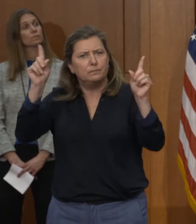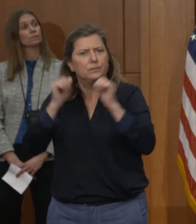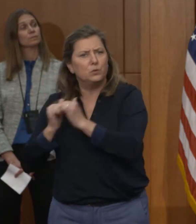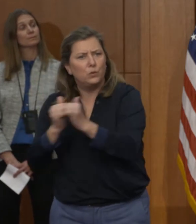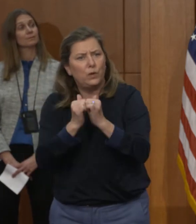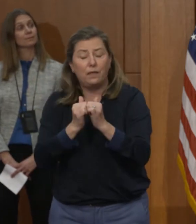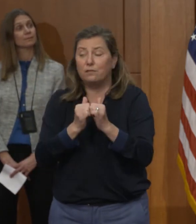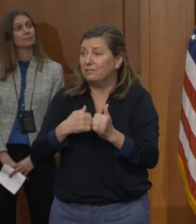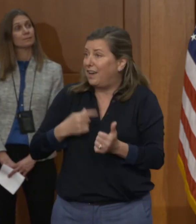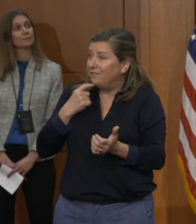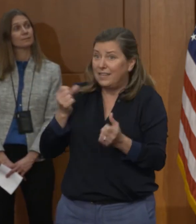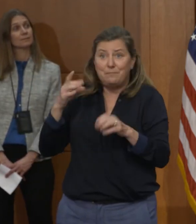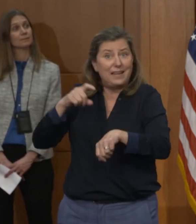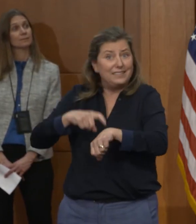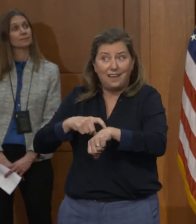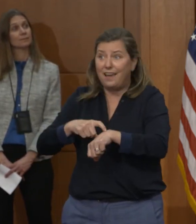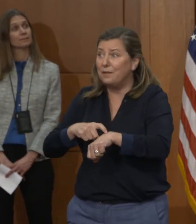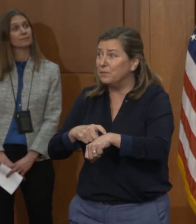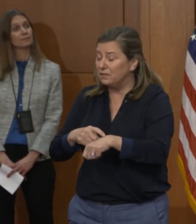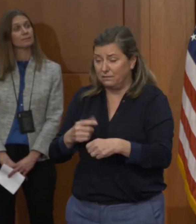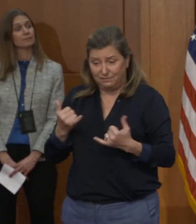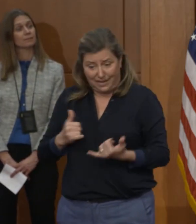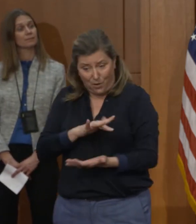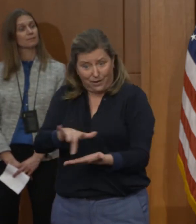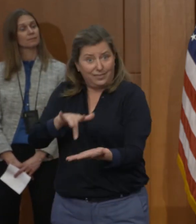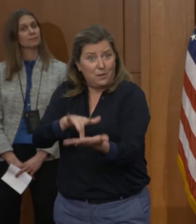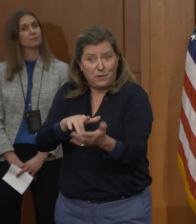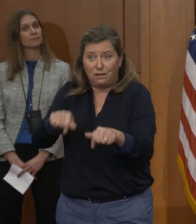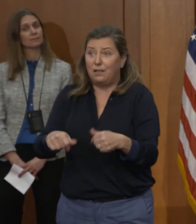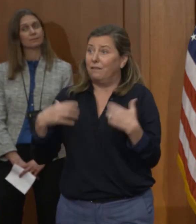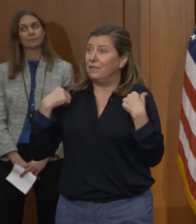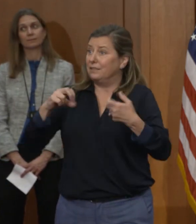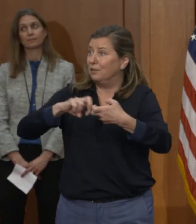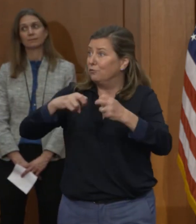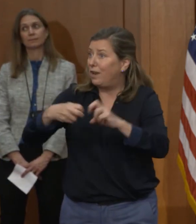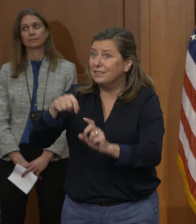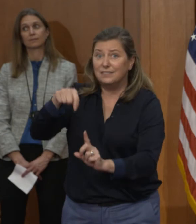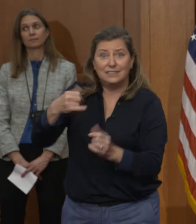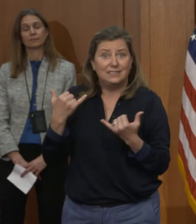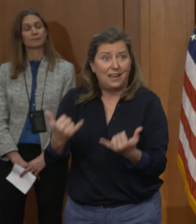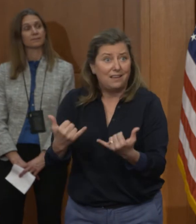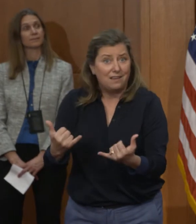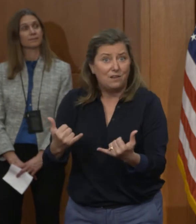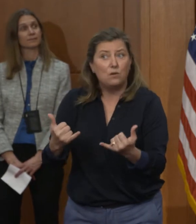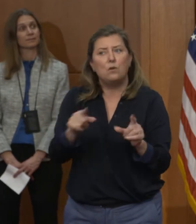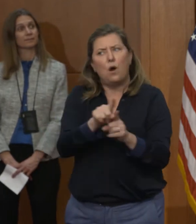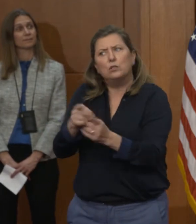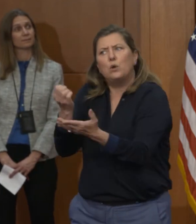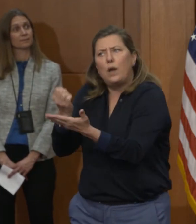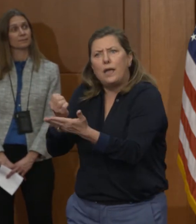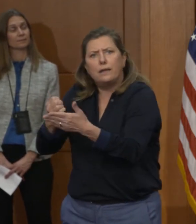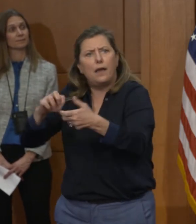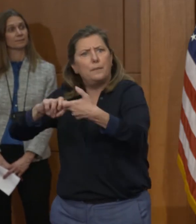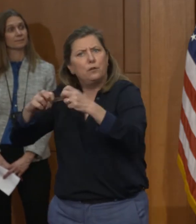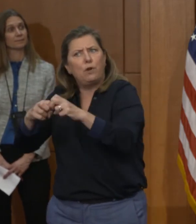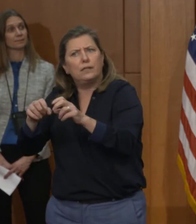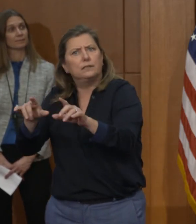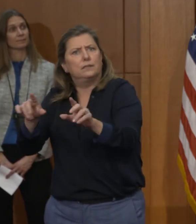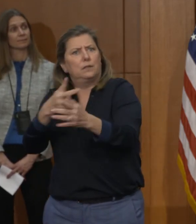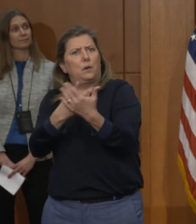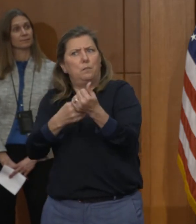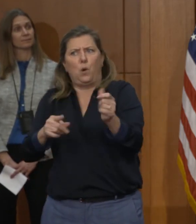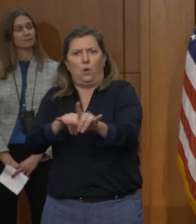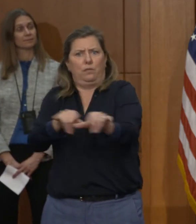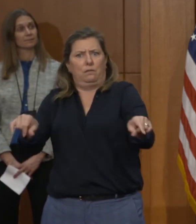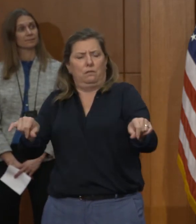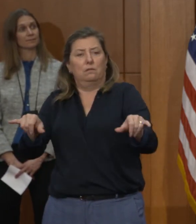many times, we are in the middle of a health crisis as well as an economic crisis. And as soon as